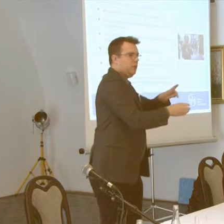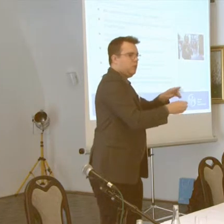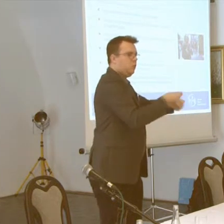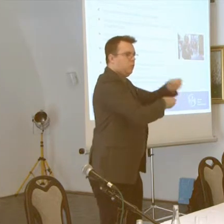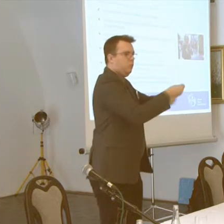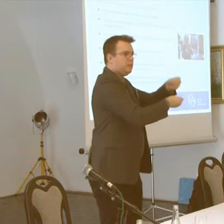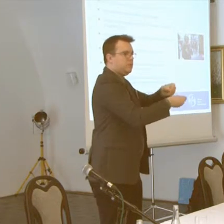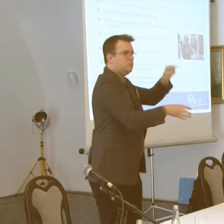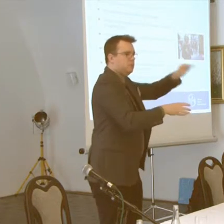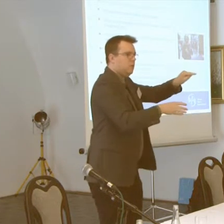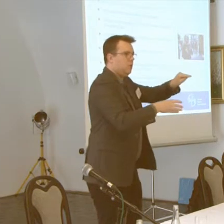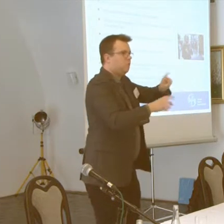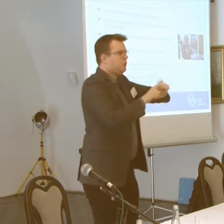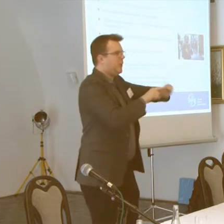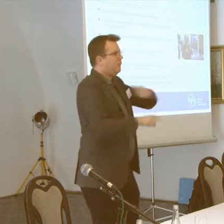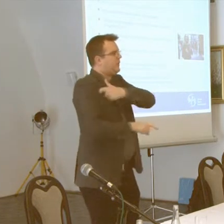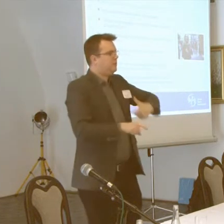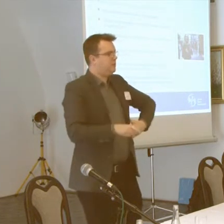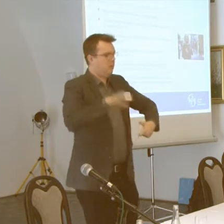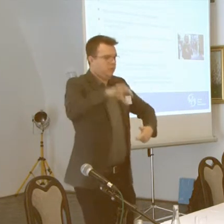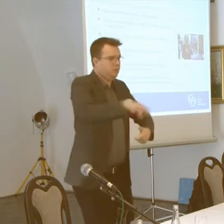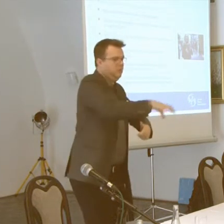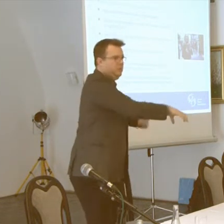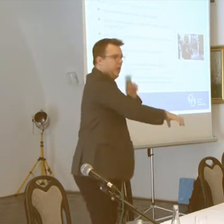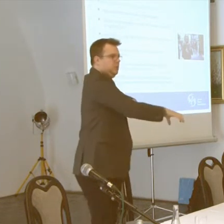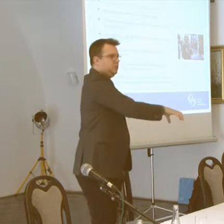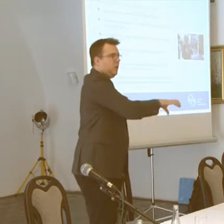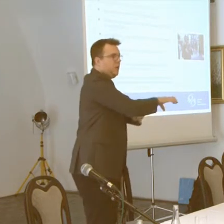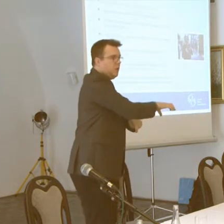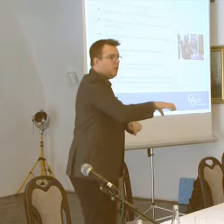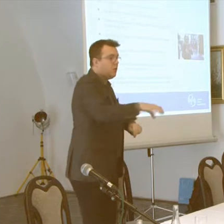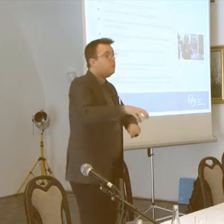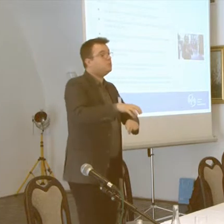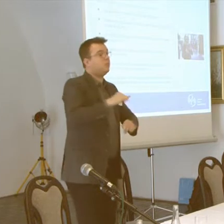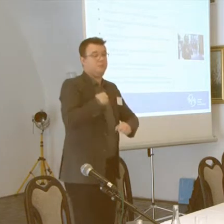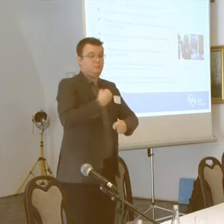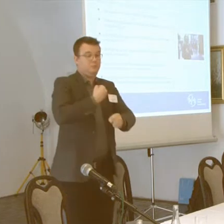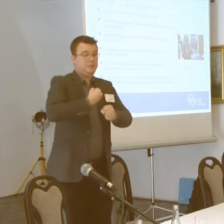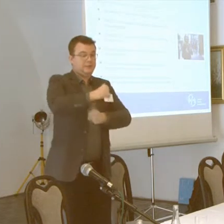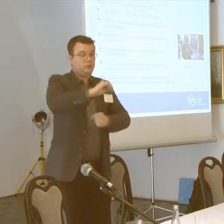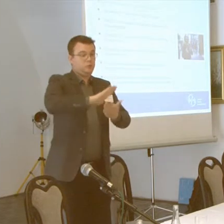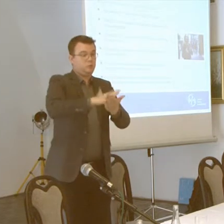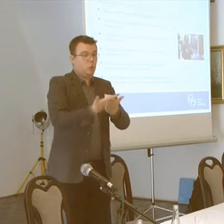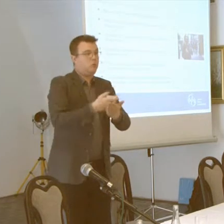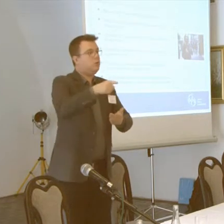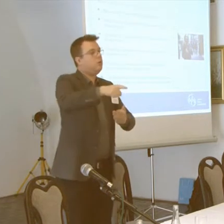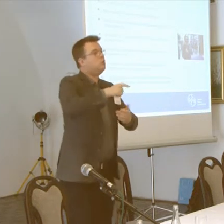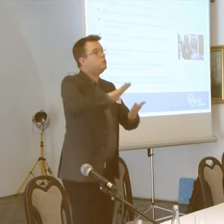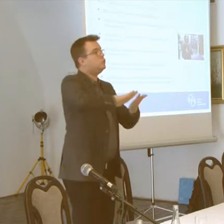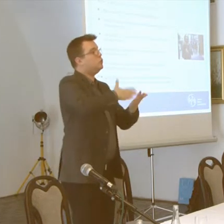the responsibility to pay for the interpreter. So it's the different ministry who has the responsibility for paying the interpreter in